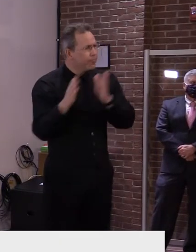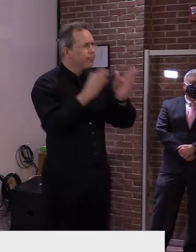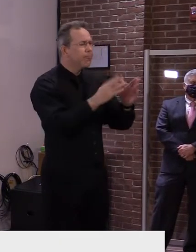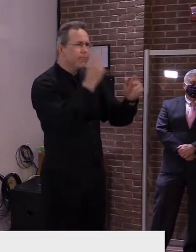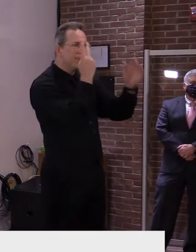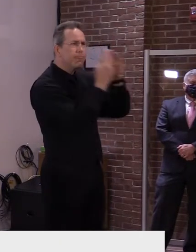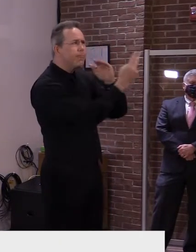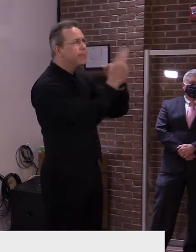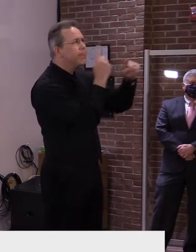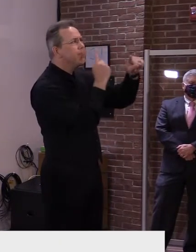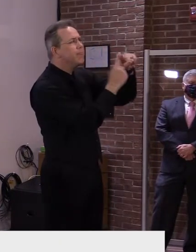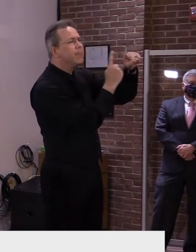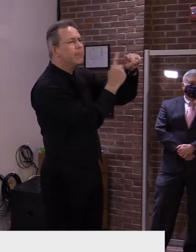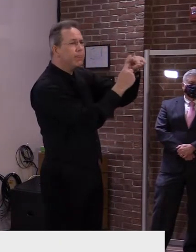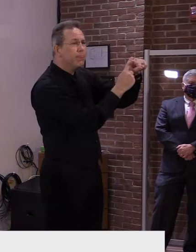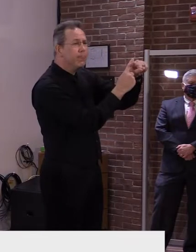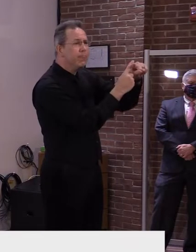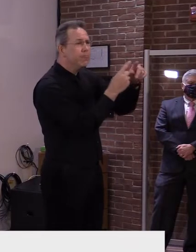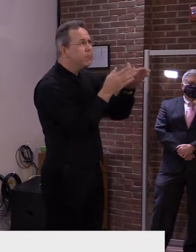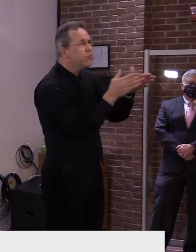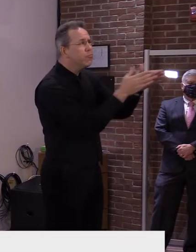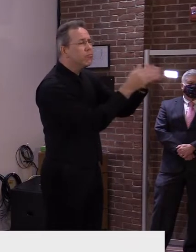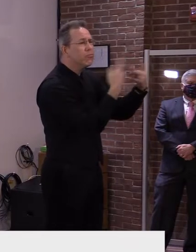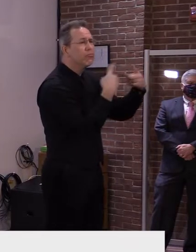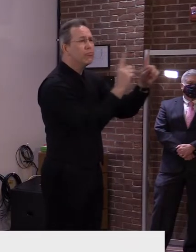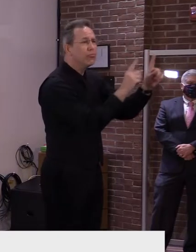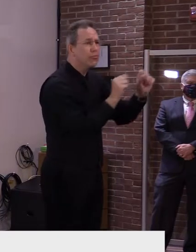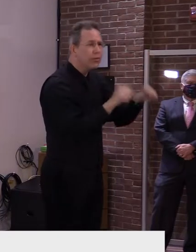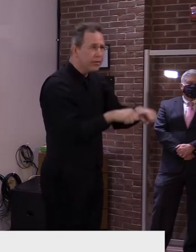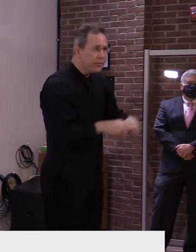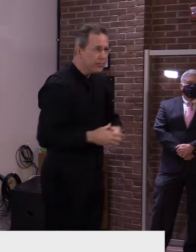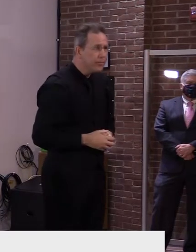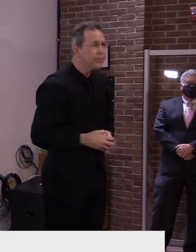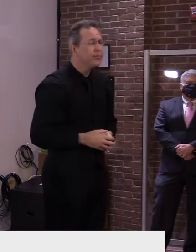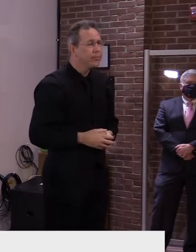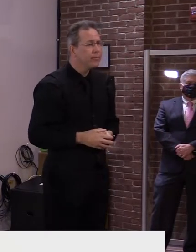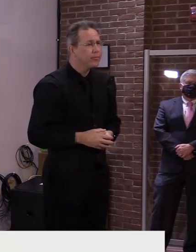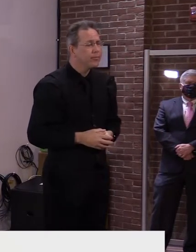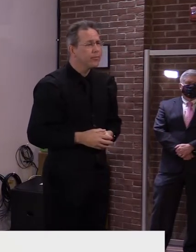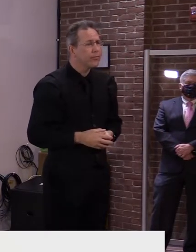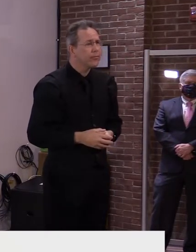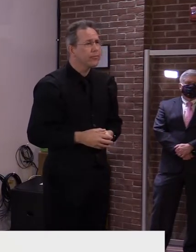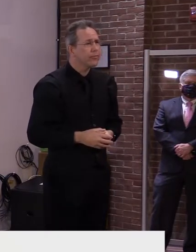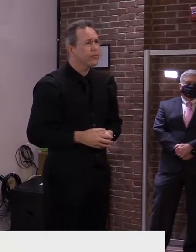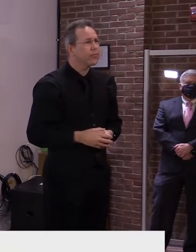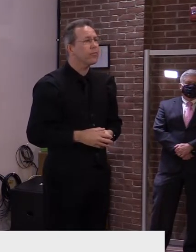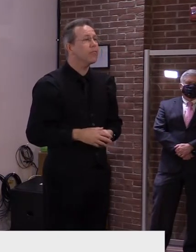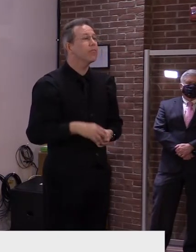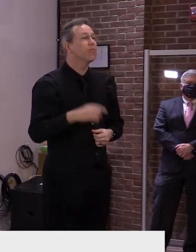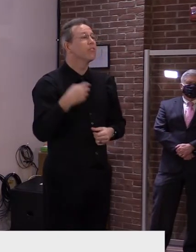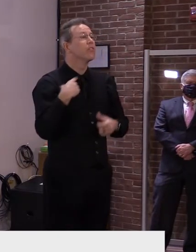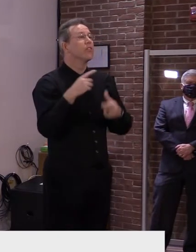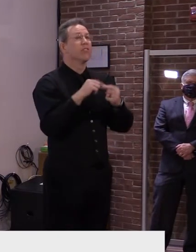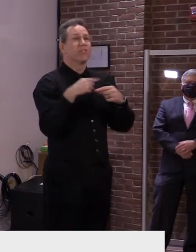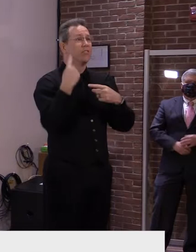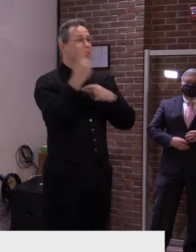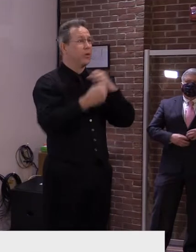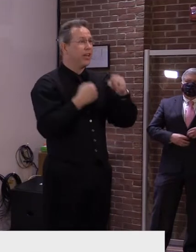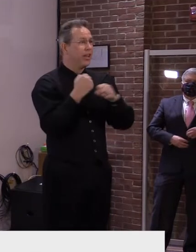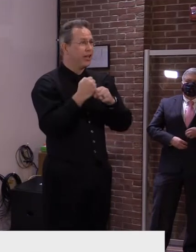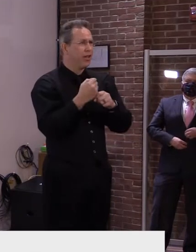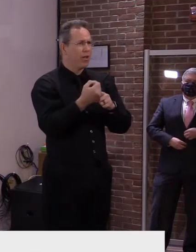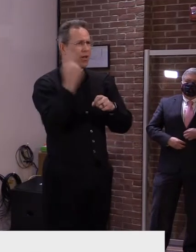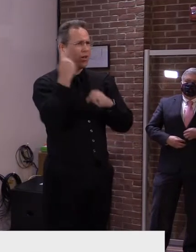of loss in the future. As I've said before, just 1 year ago, no one thought we'd